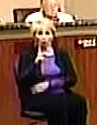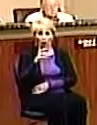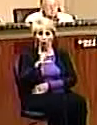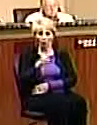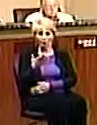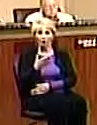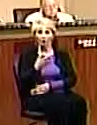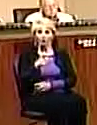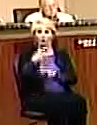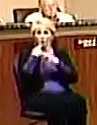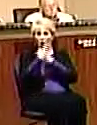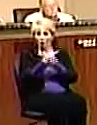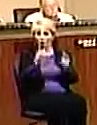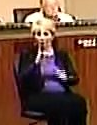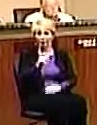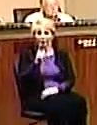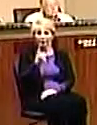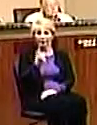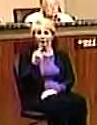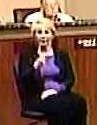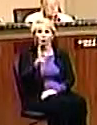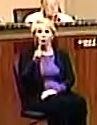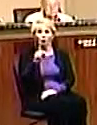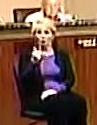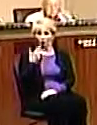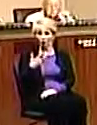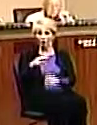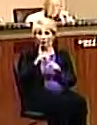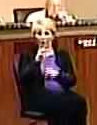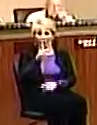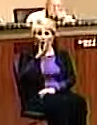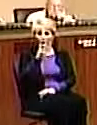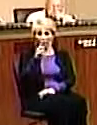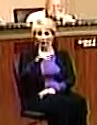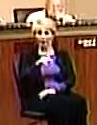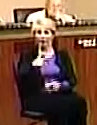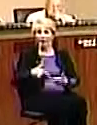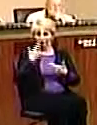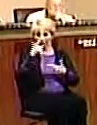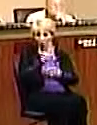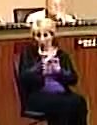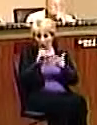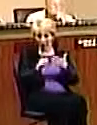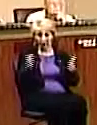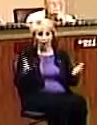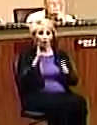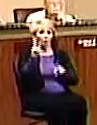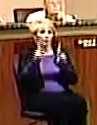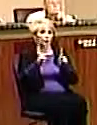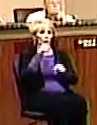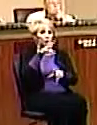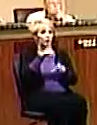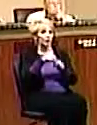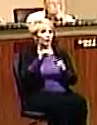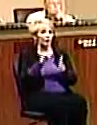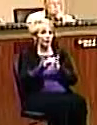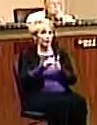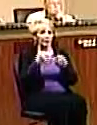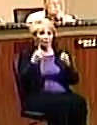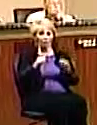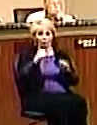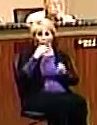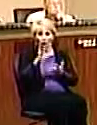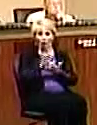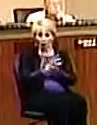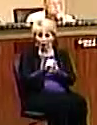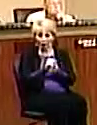do hereby proclaim May 10, 11, 2013, Relay for Life Weekend, and urge all of our citizens to participate in this effort to